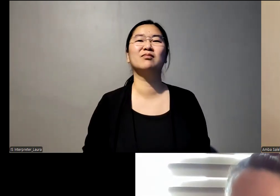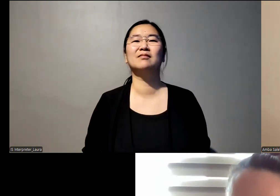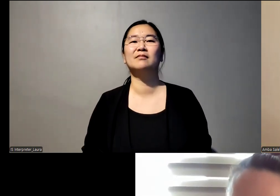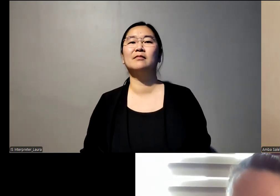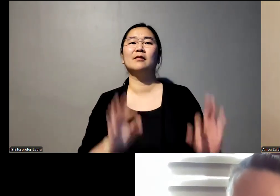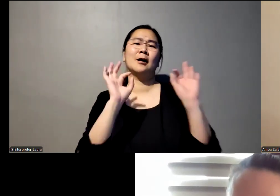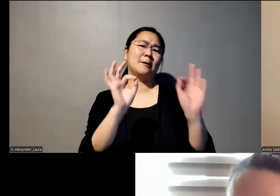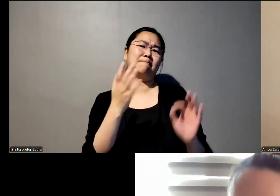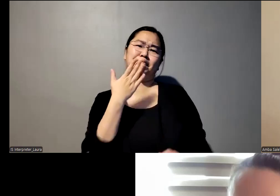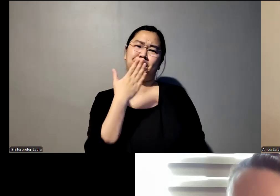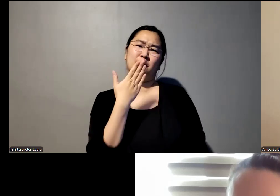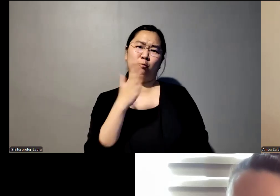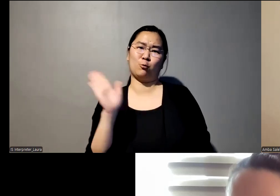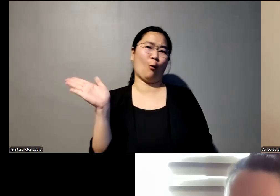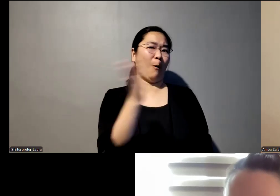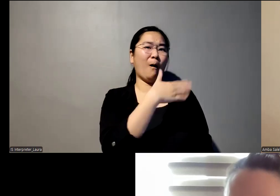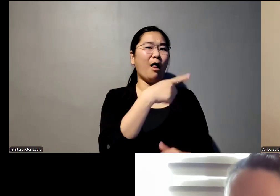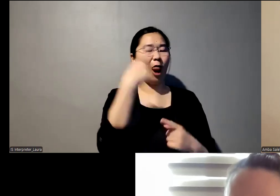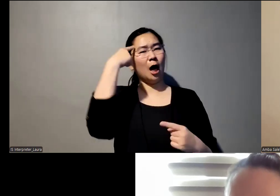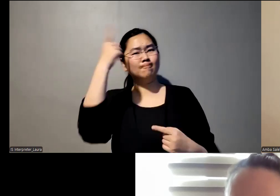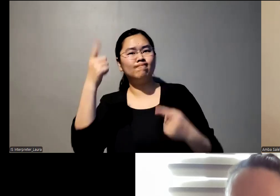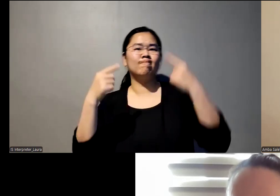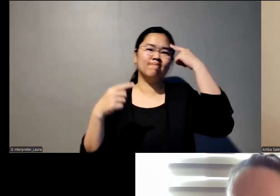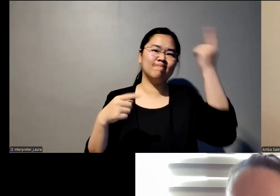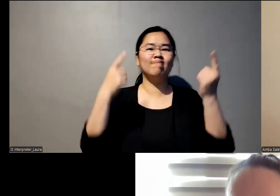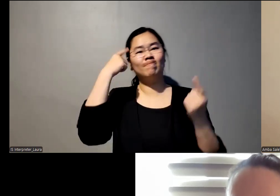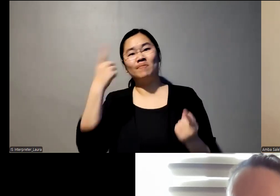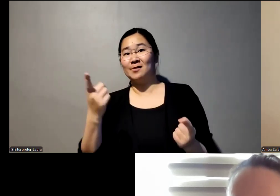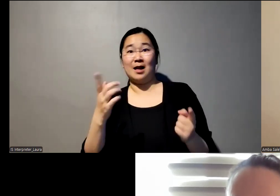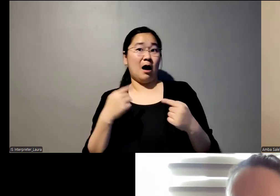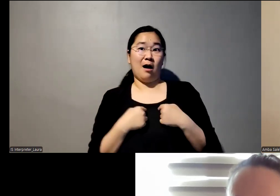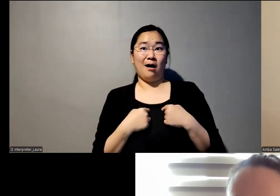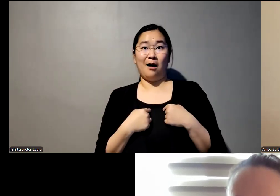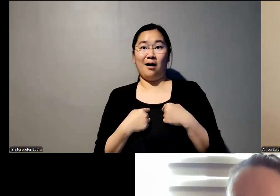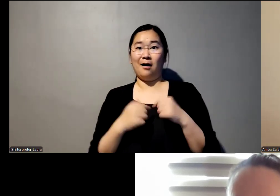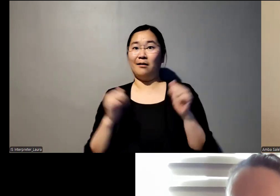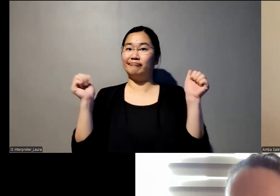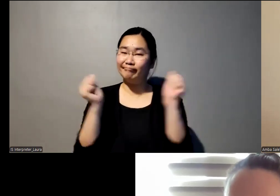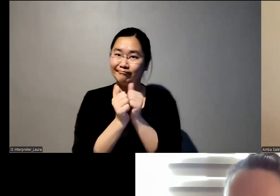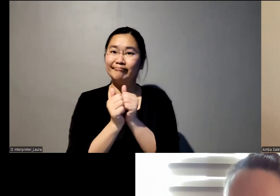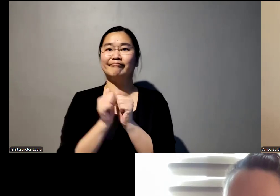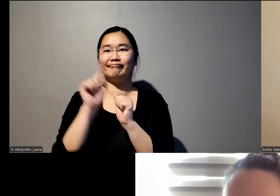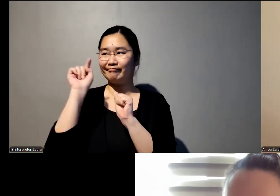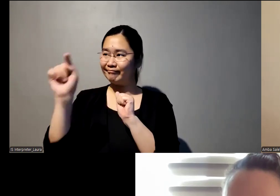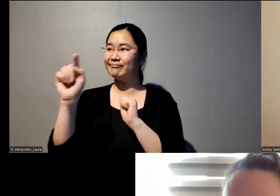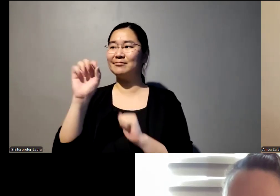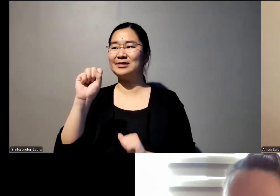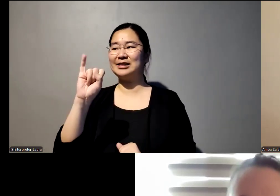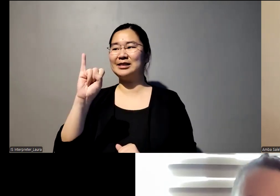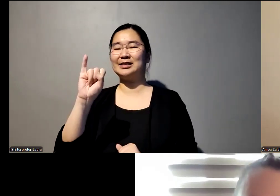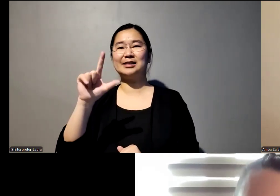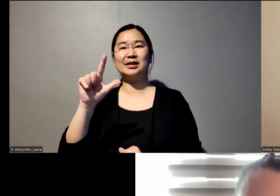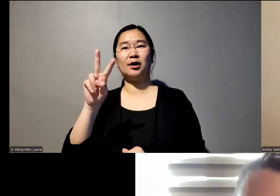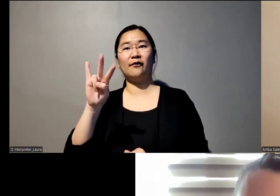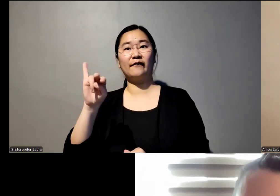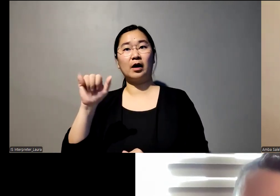participation of people with disabilities and their family members. So my top priority would be to,